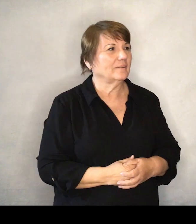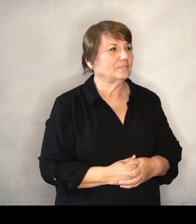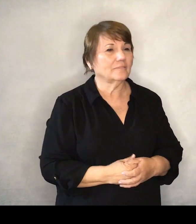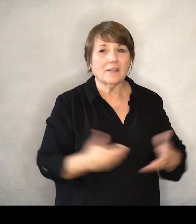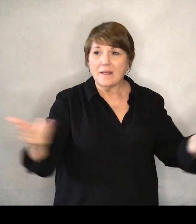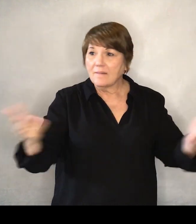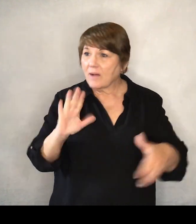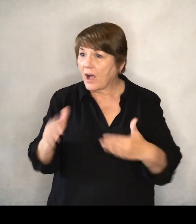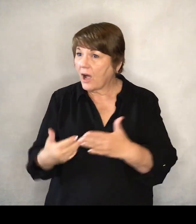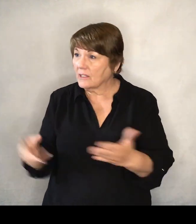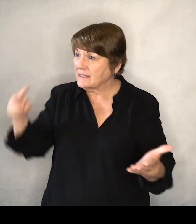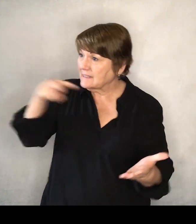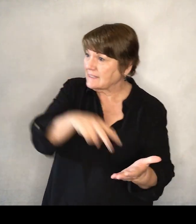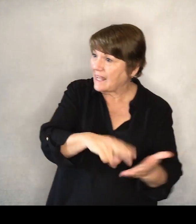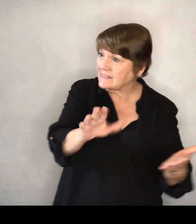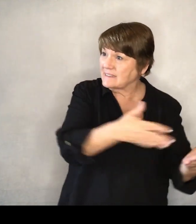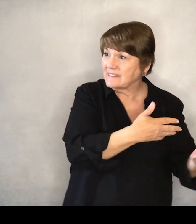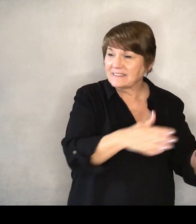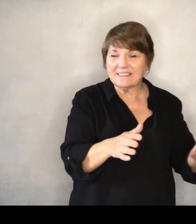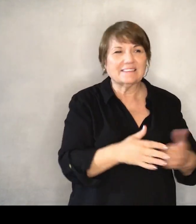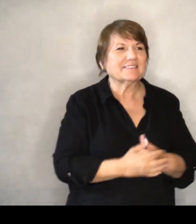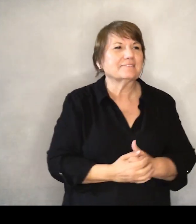I invite you to stand.